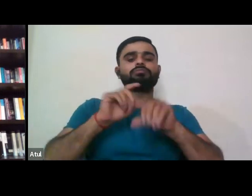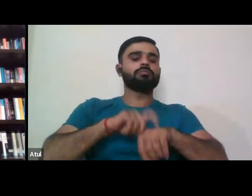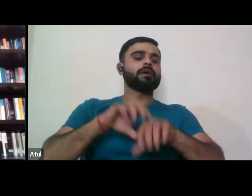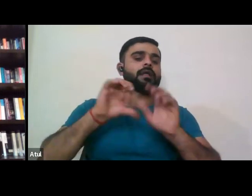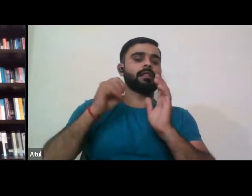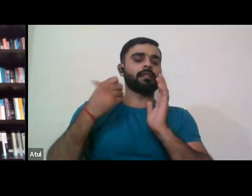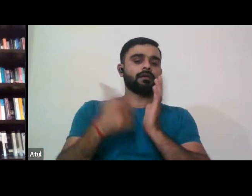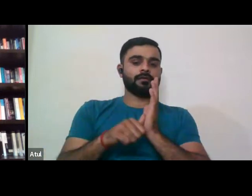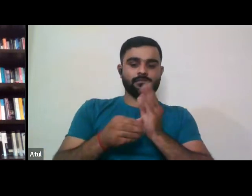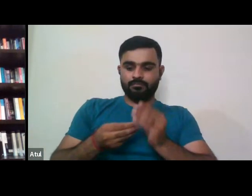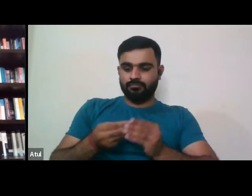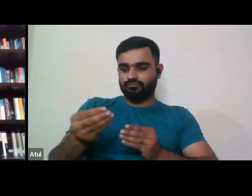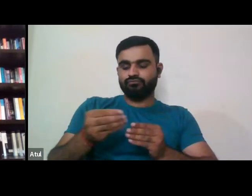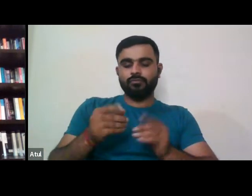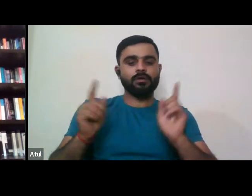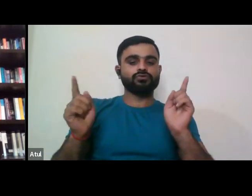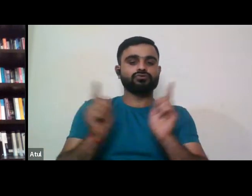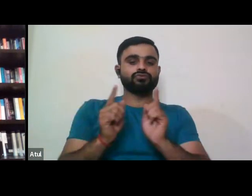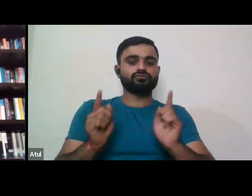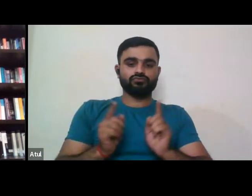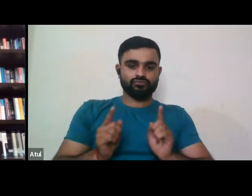is getting shorter and shorter.